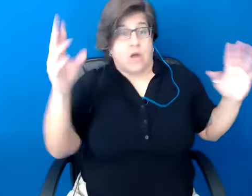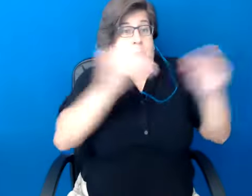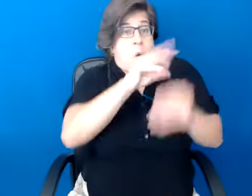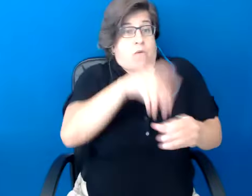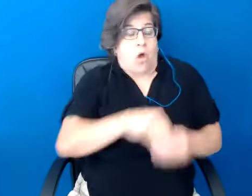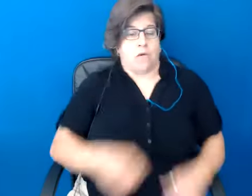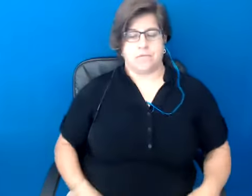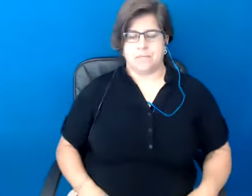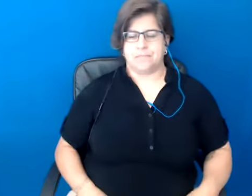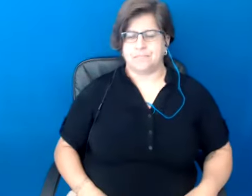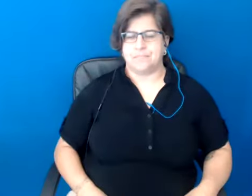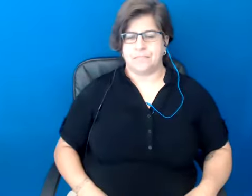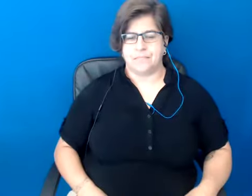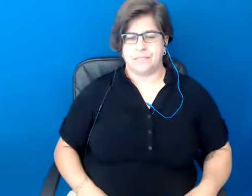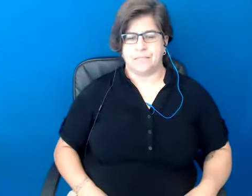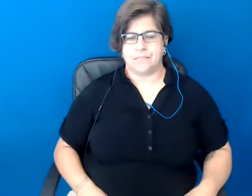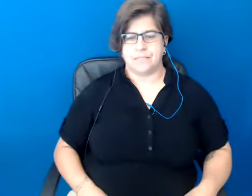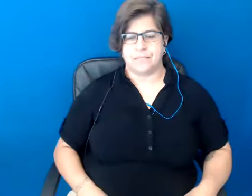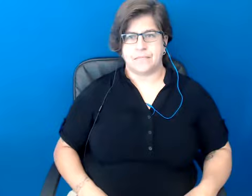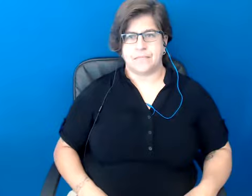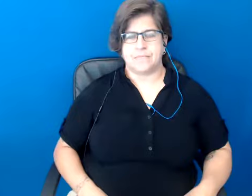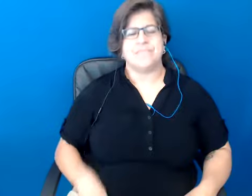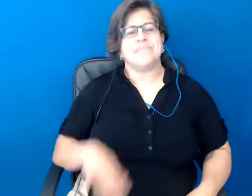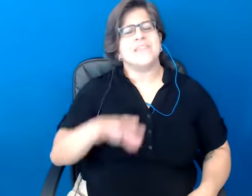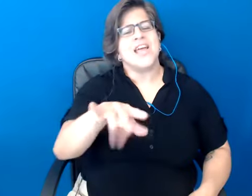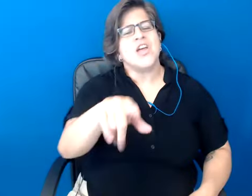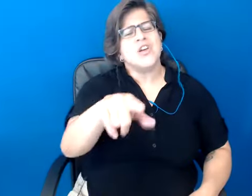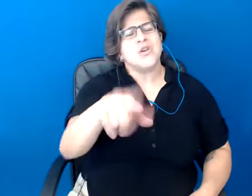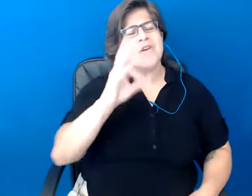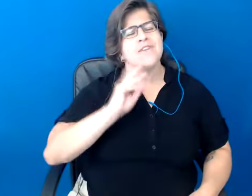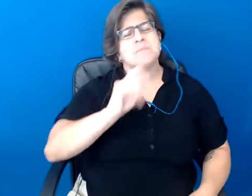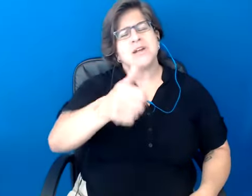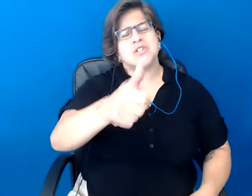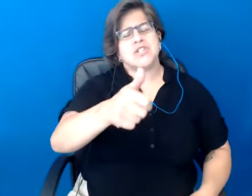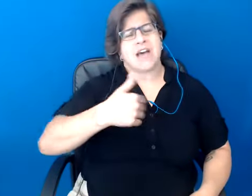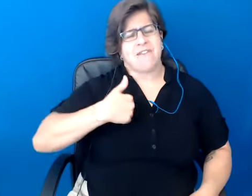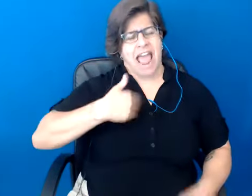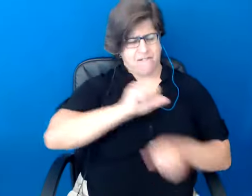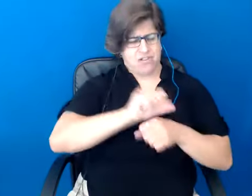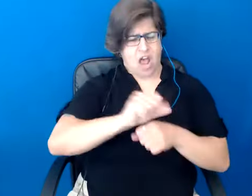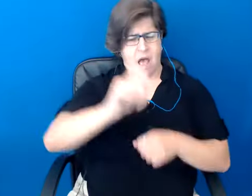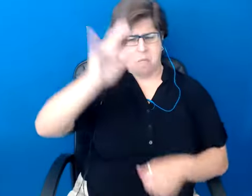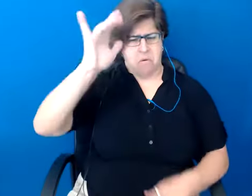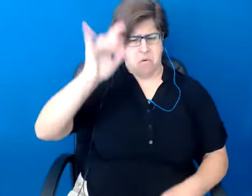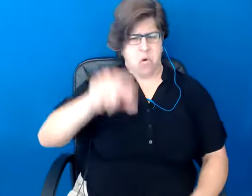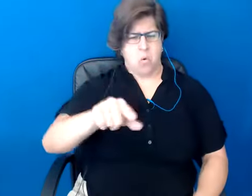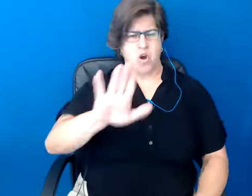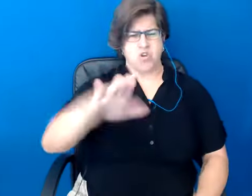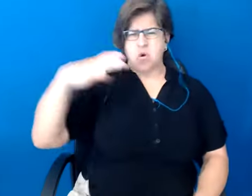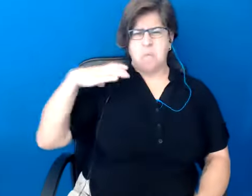One of the analogies that I like to use is, did you ever have a job where the boss really didn't